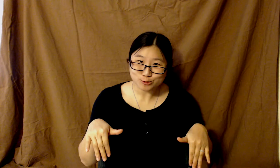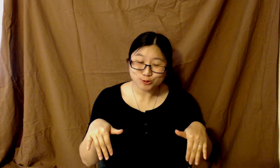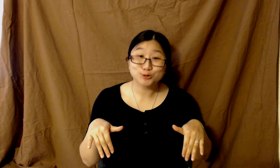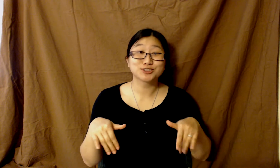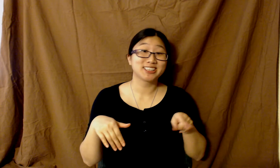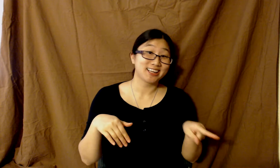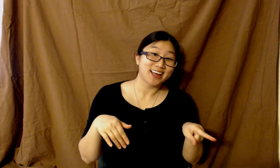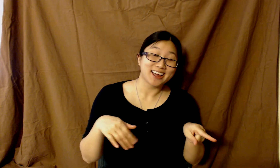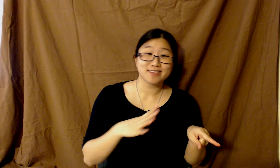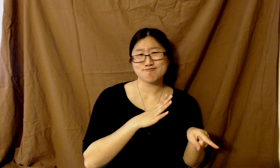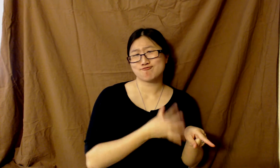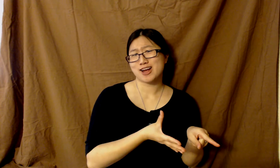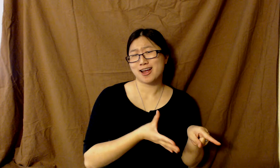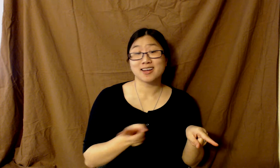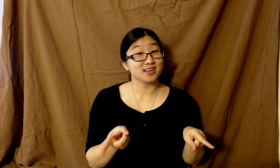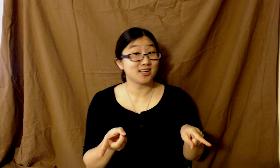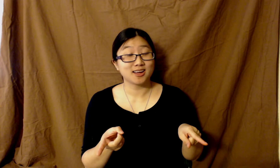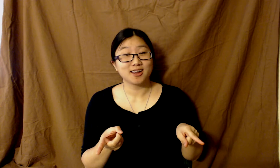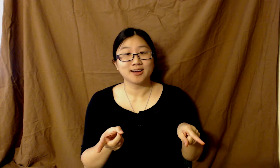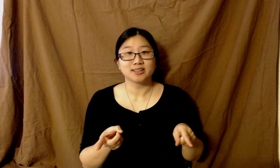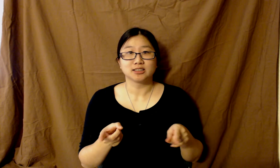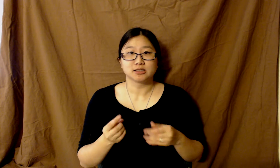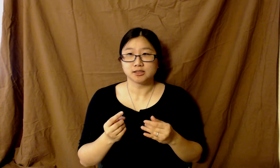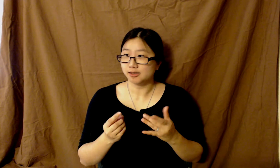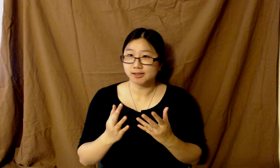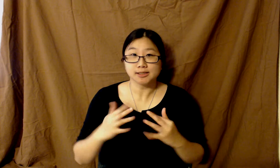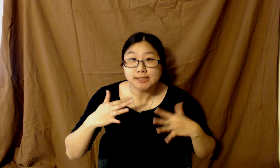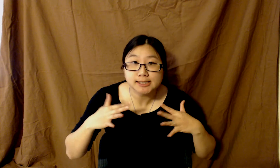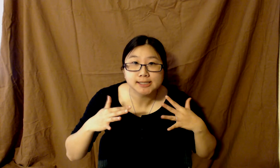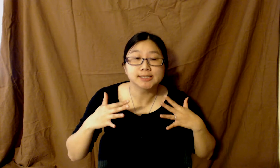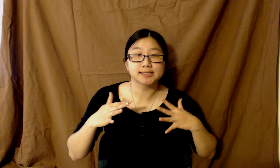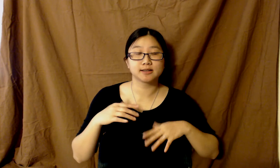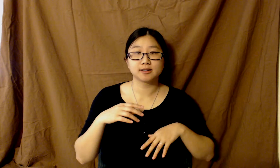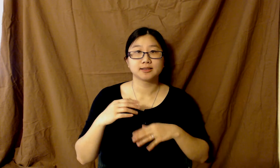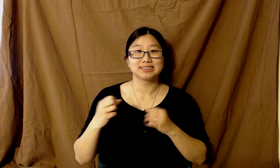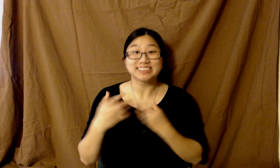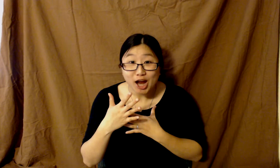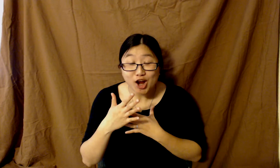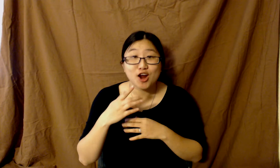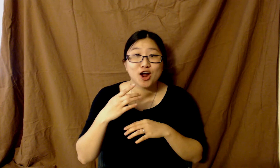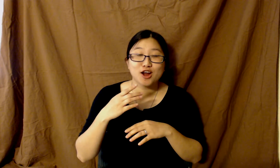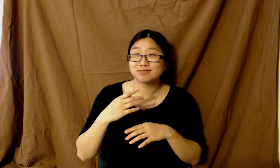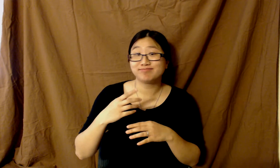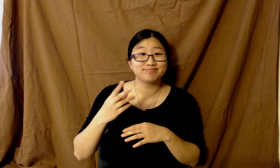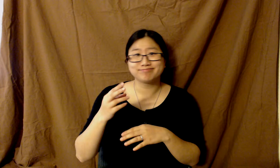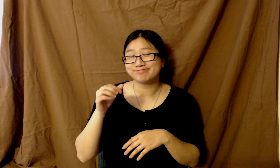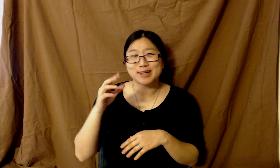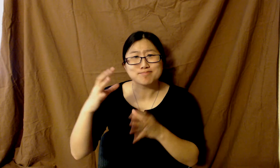of the microwave, and another one is going to be just fine. So one thing that people ask me pretty frequently, is this just an instance of humans driving